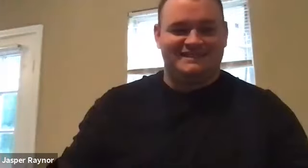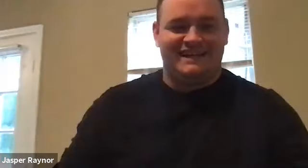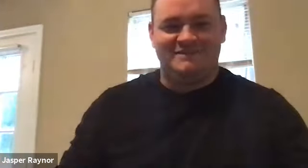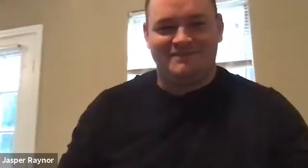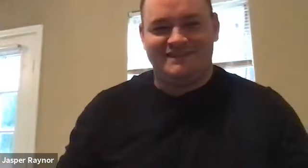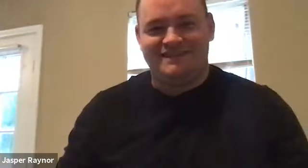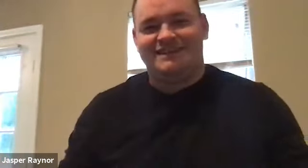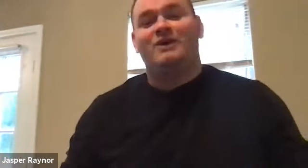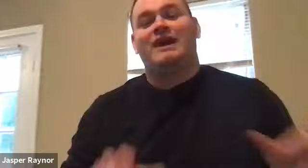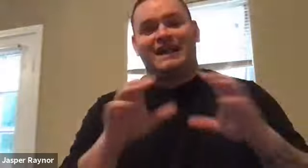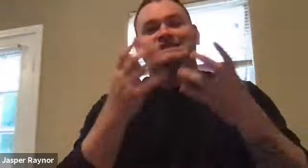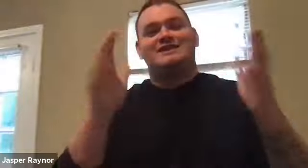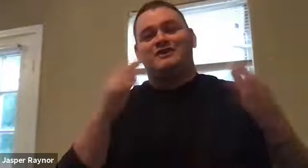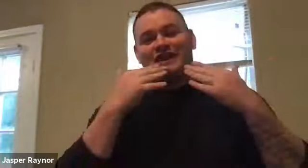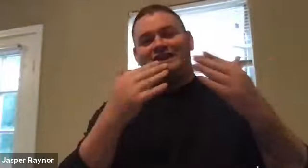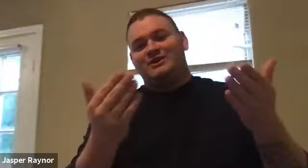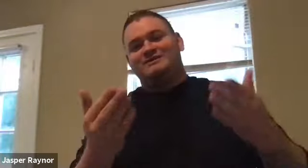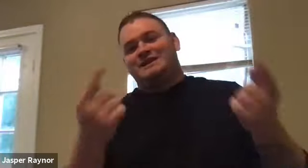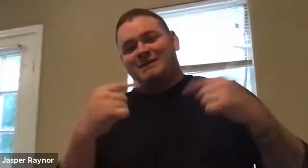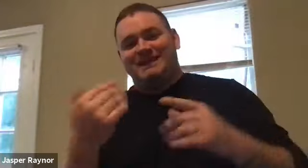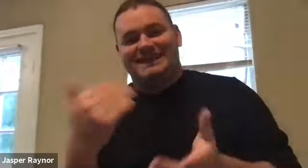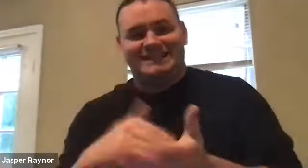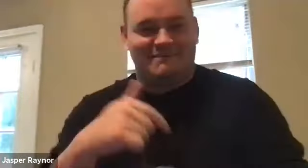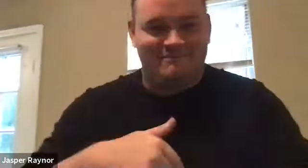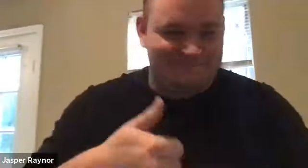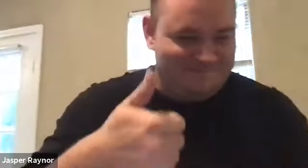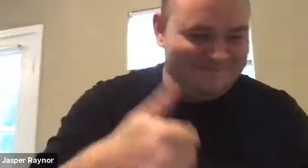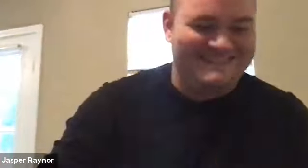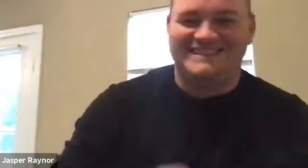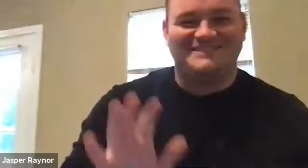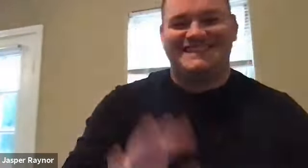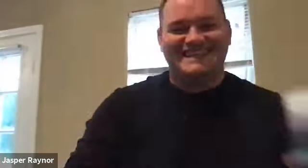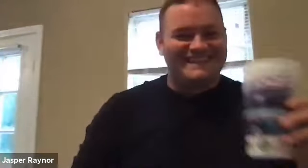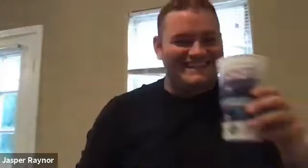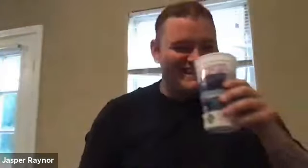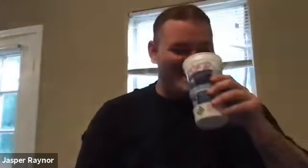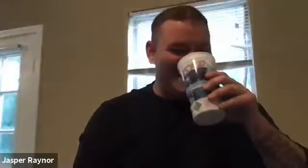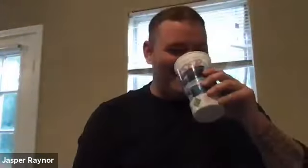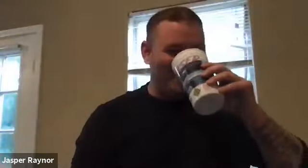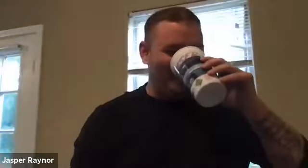Ta-da. Okay, class is over. Thank you. Come again next time. Sing.